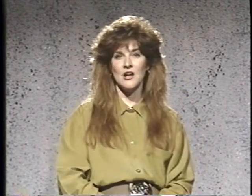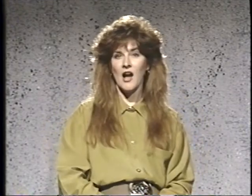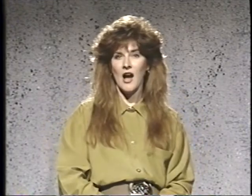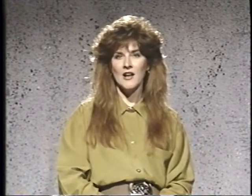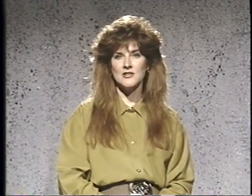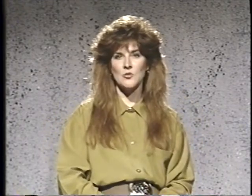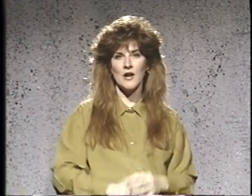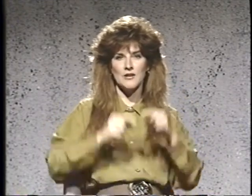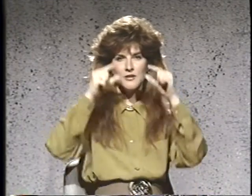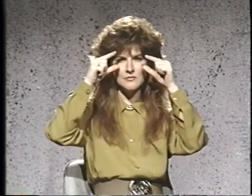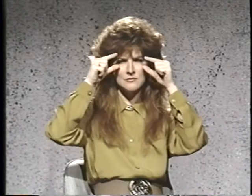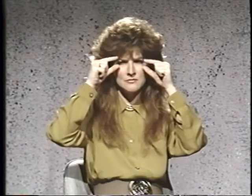I squint,